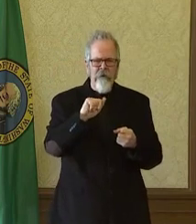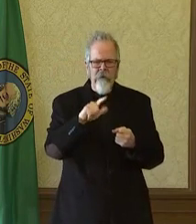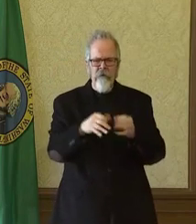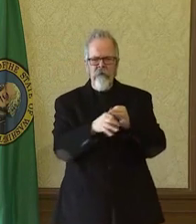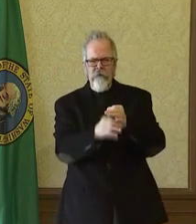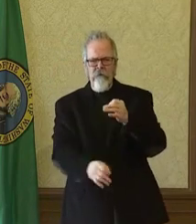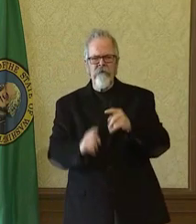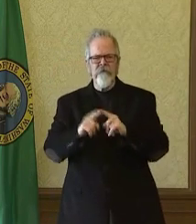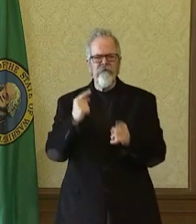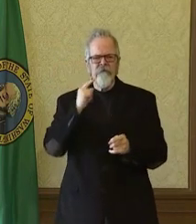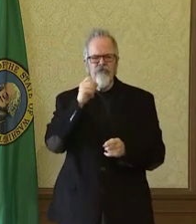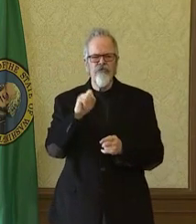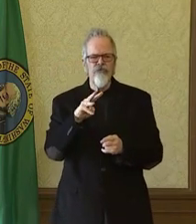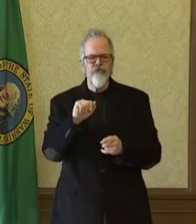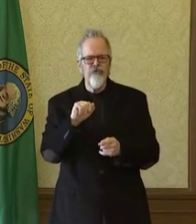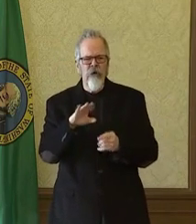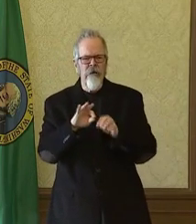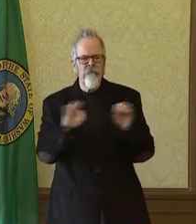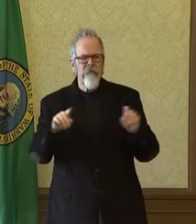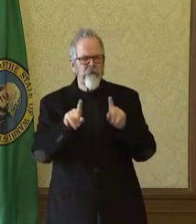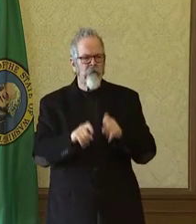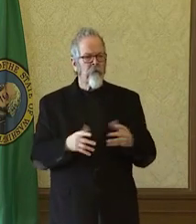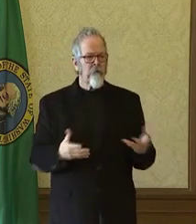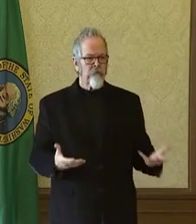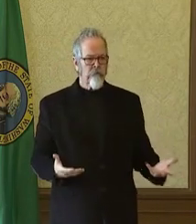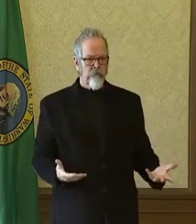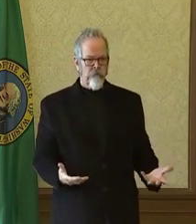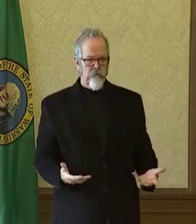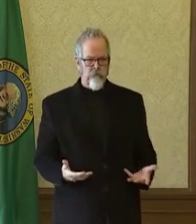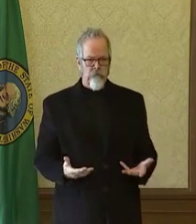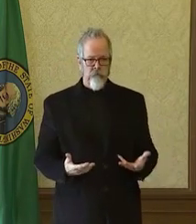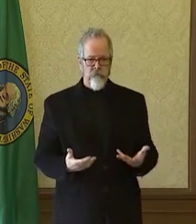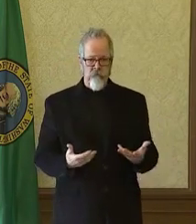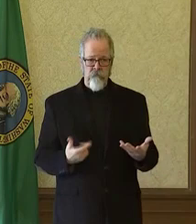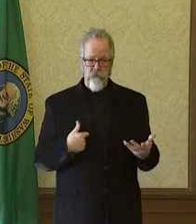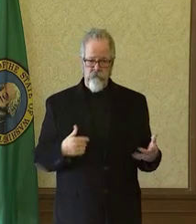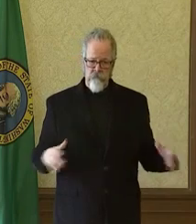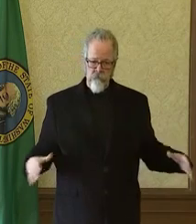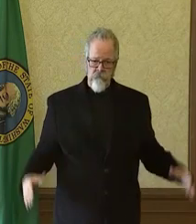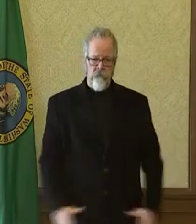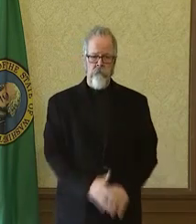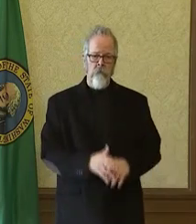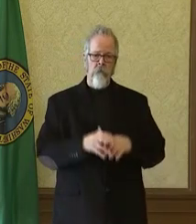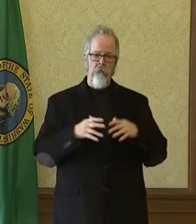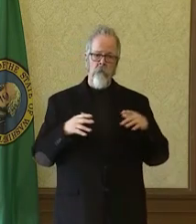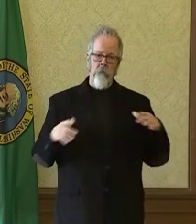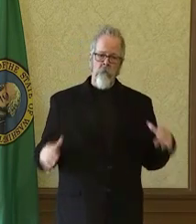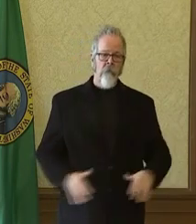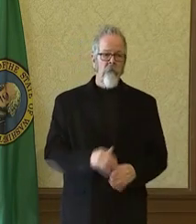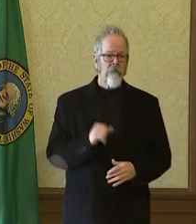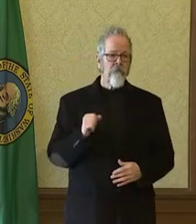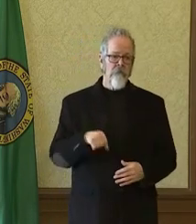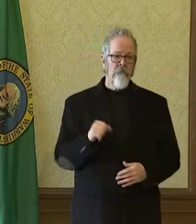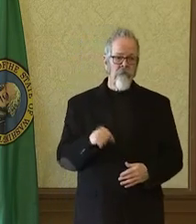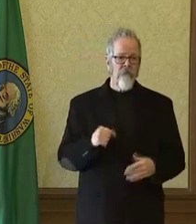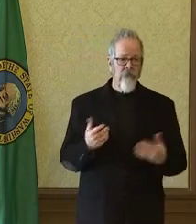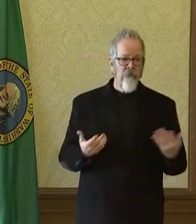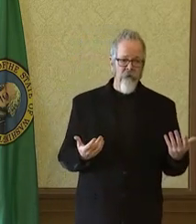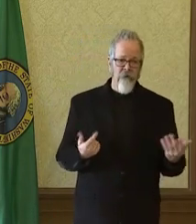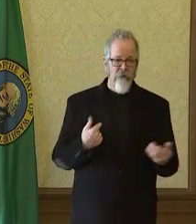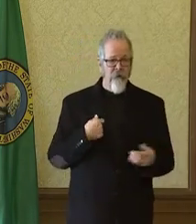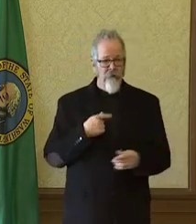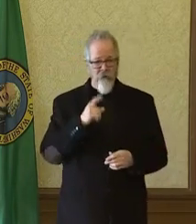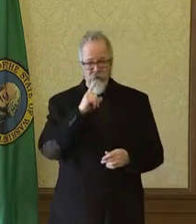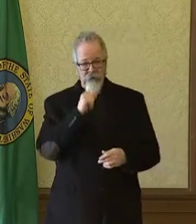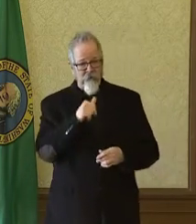world shortage of these, and that is why I have been trying to urge the administration, with all the